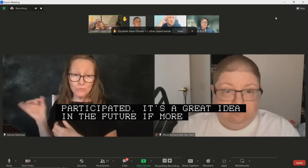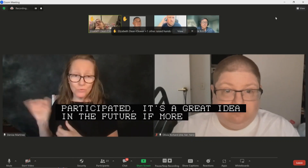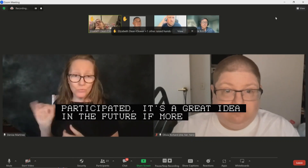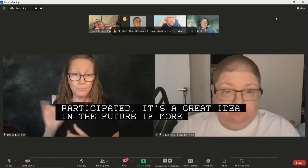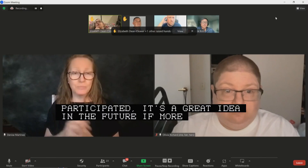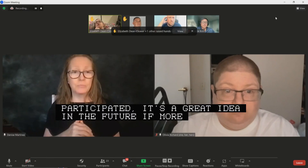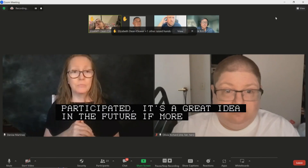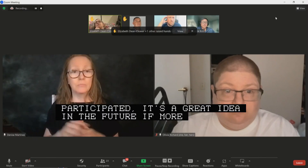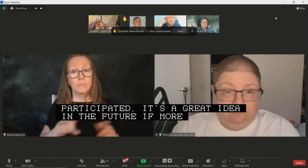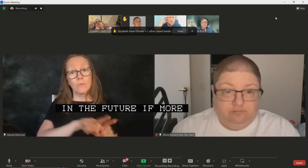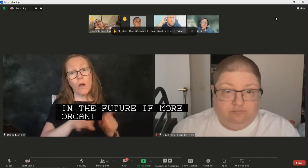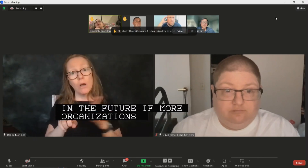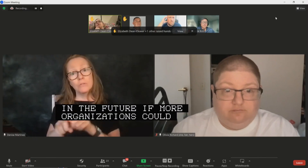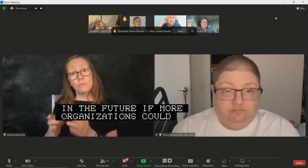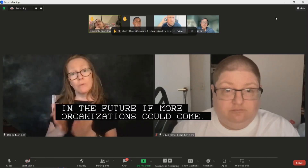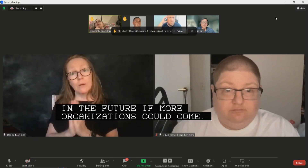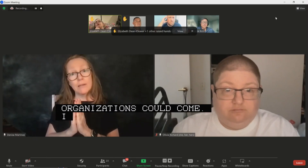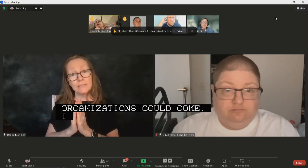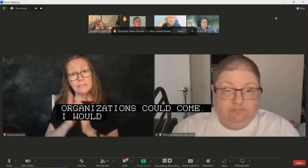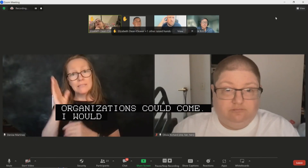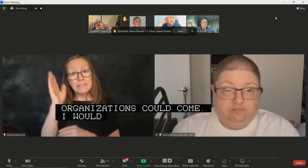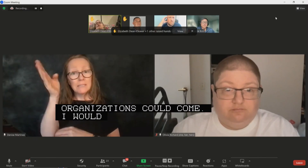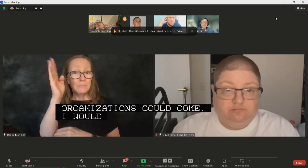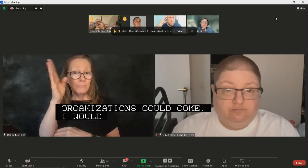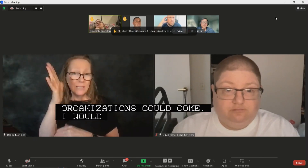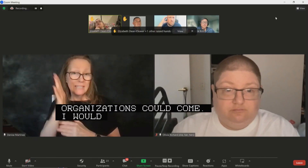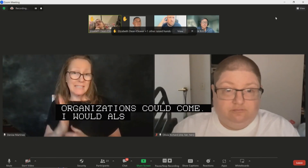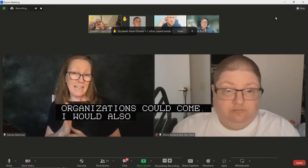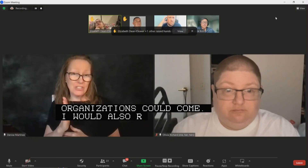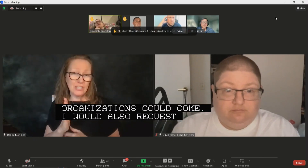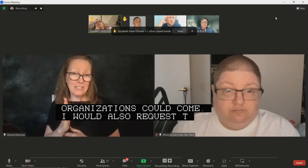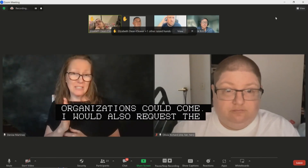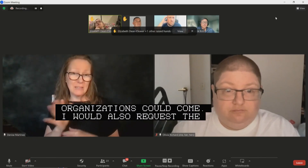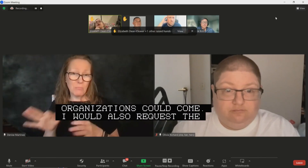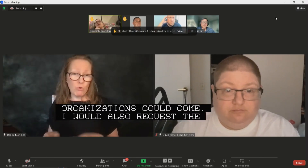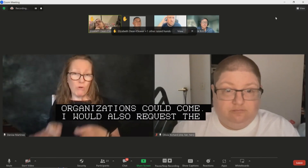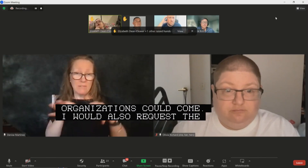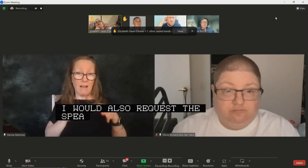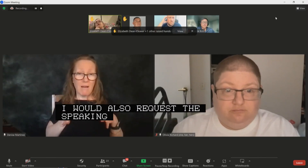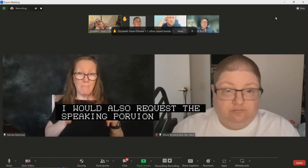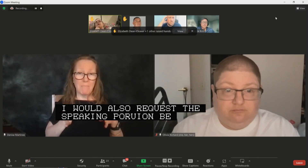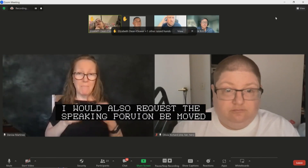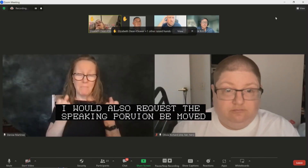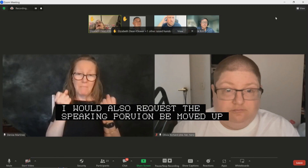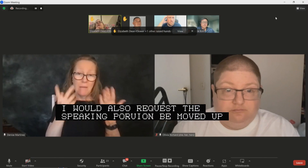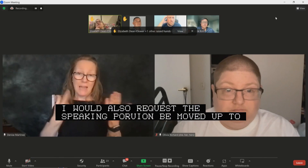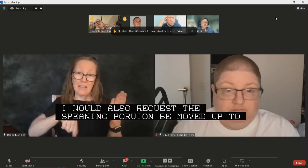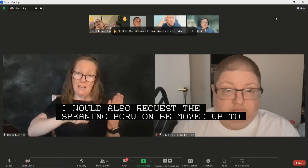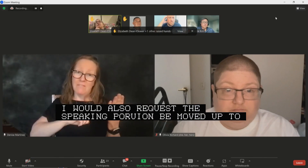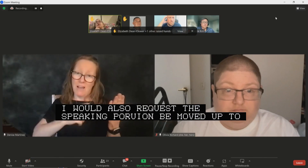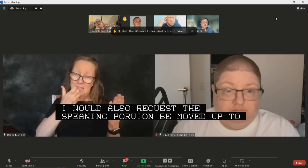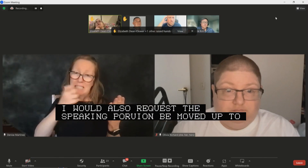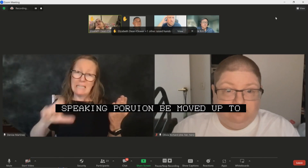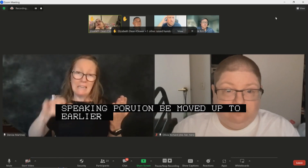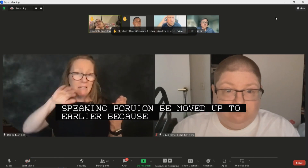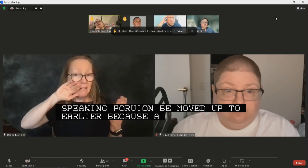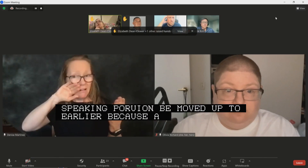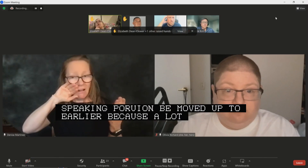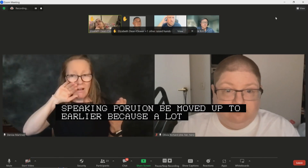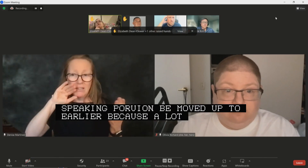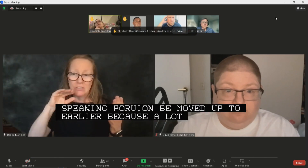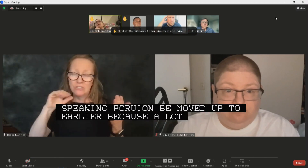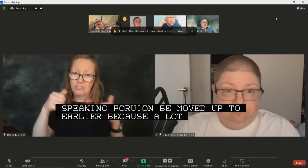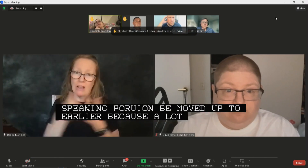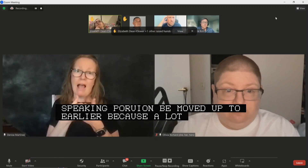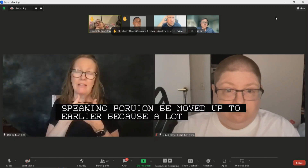the speaking portion be moved up to earlier, because a lot of us were challenged by the heat. And certainly when Mayor